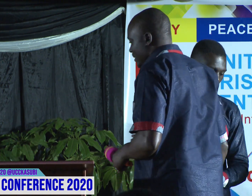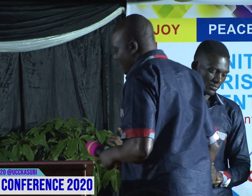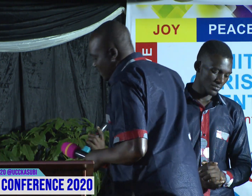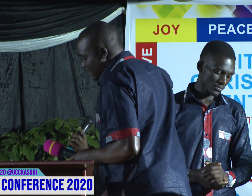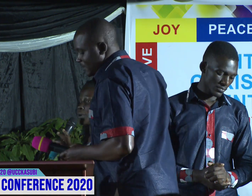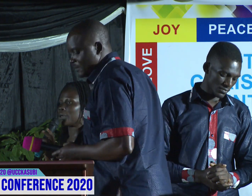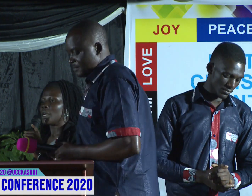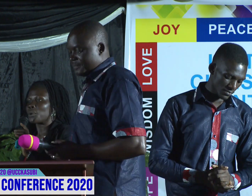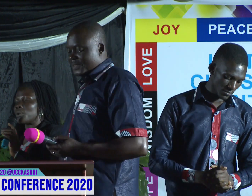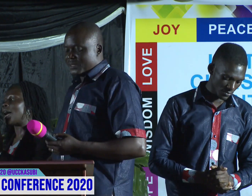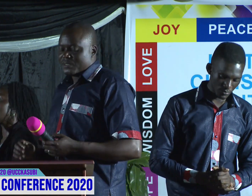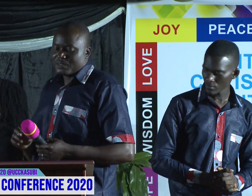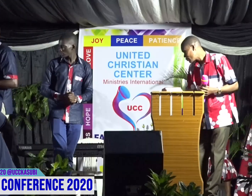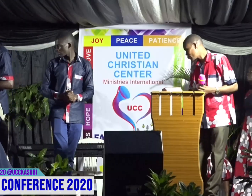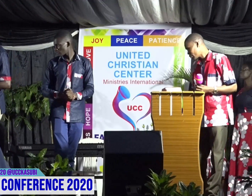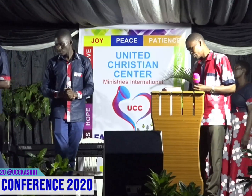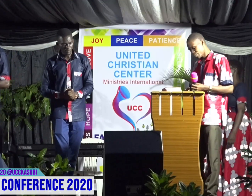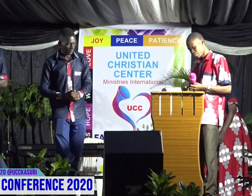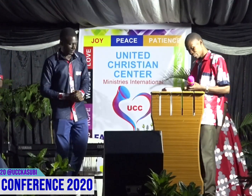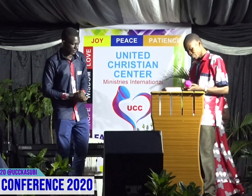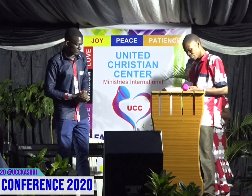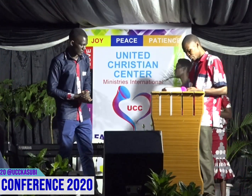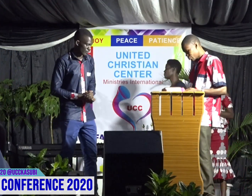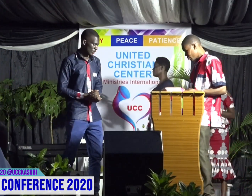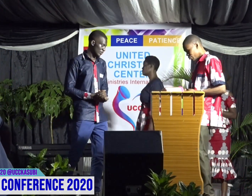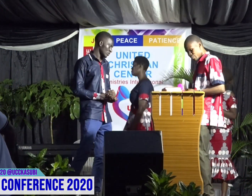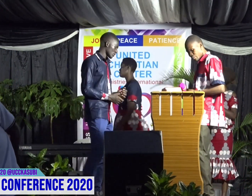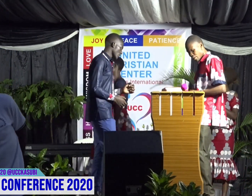Awatali gwe moyo kulwange sisobola